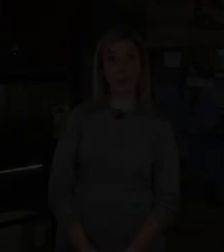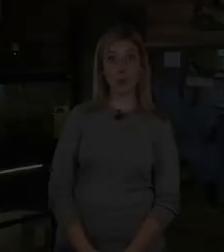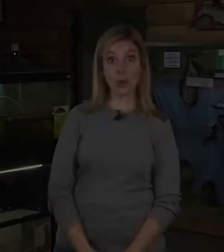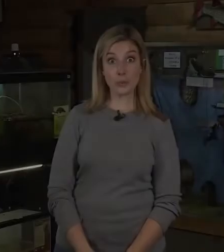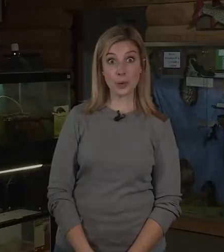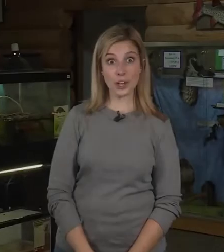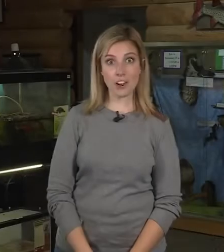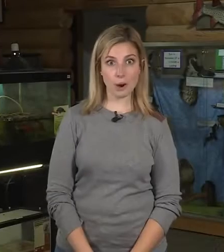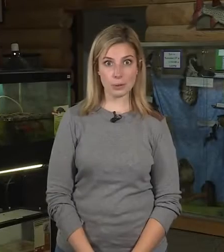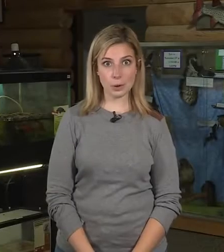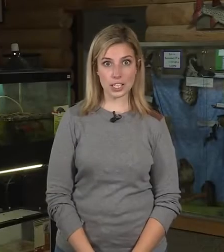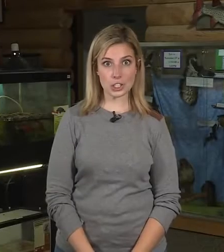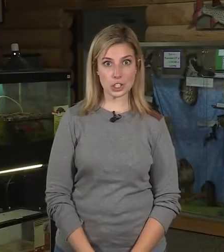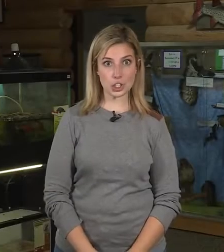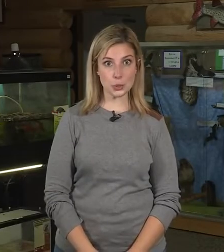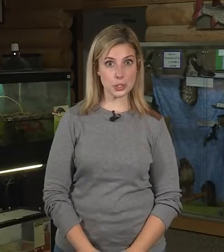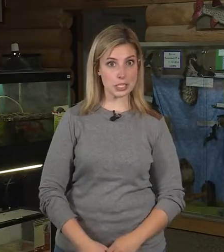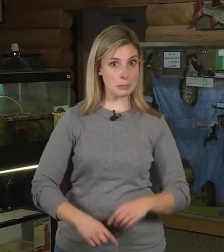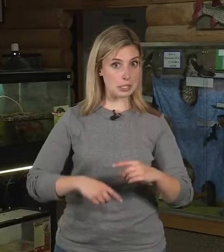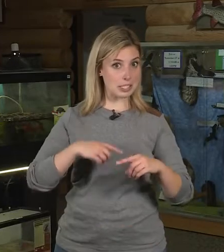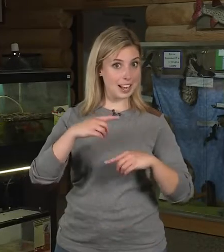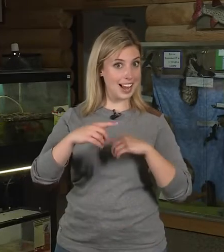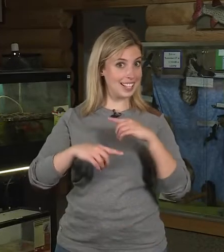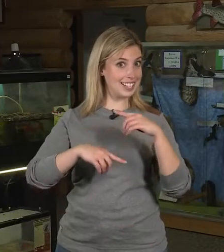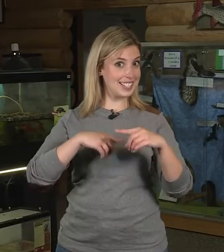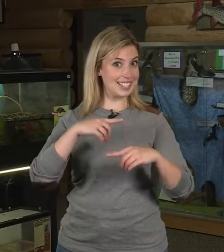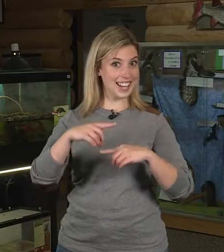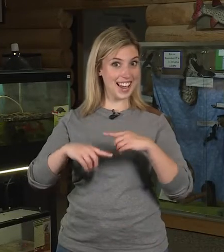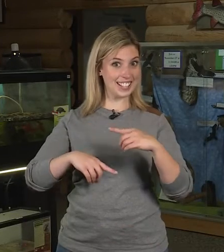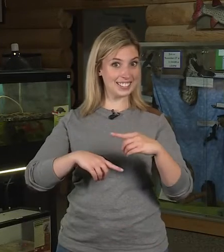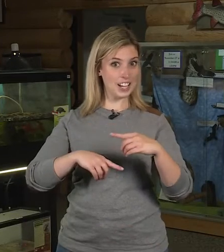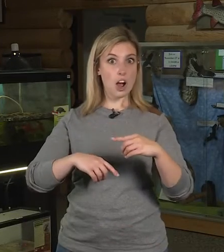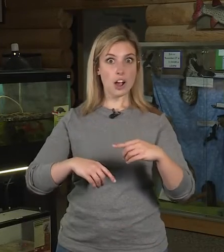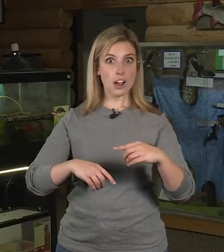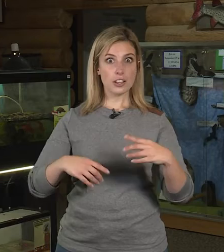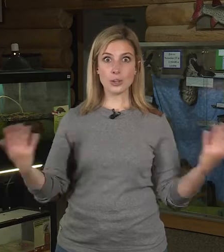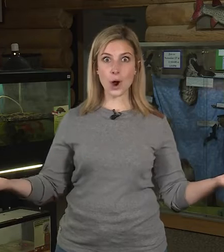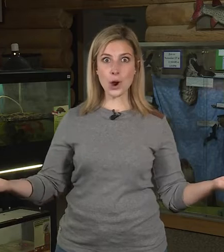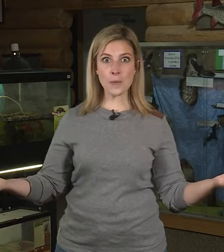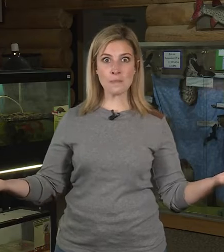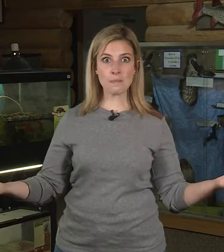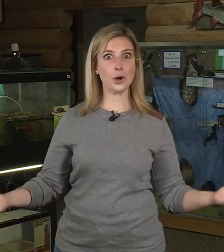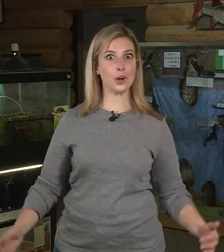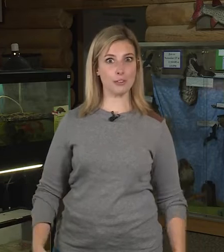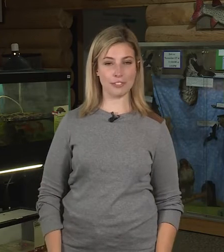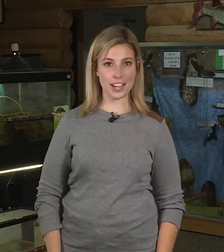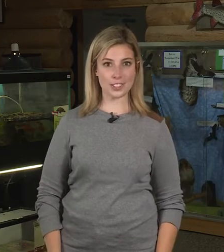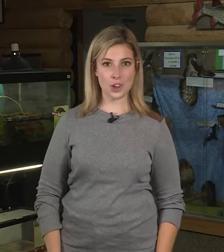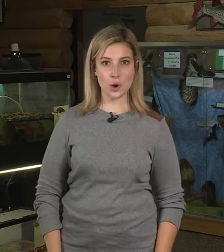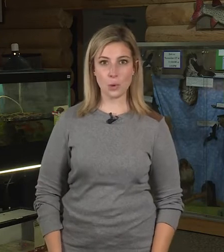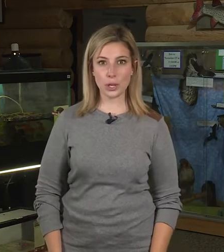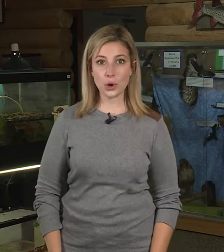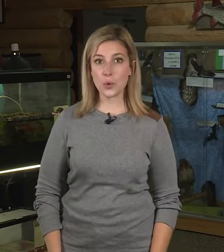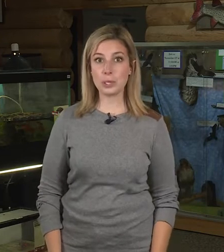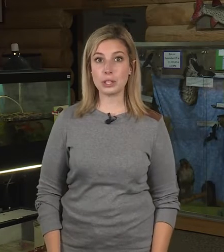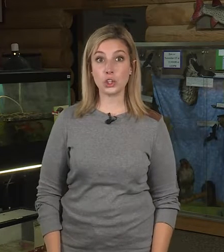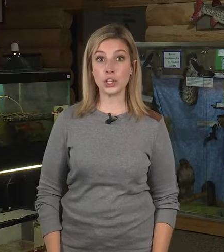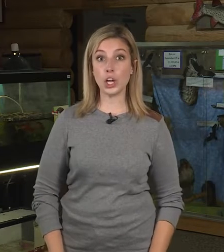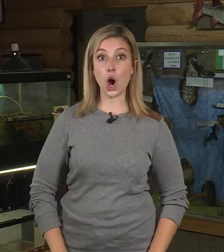Hello everyone, are we ready to do some signing today? You are? Perfect. Well, we are going to be learning